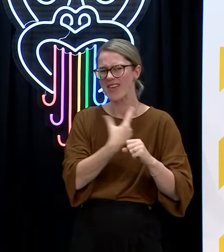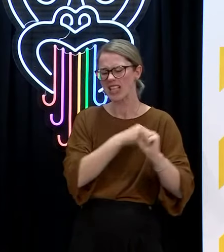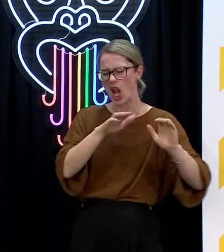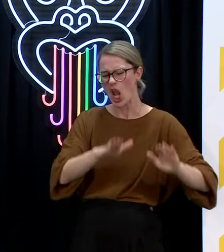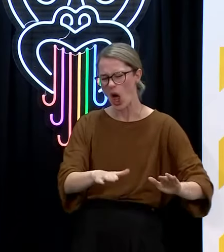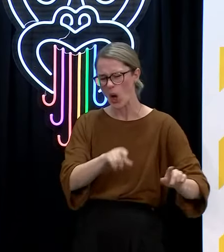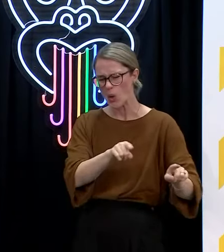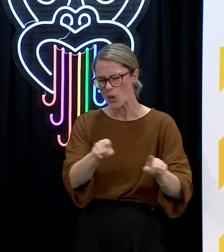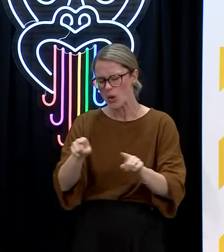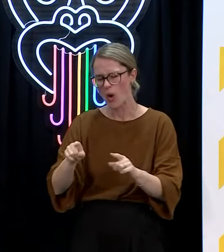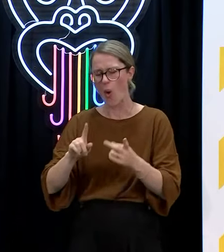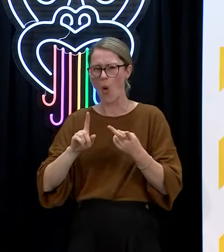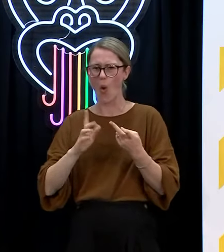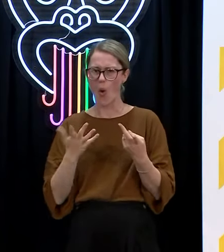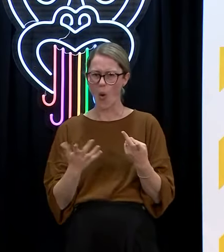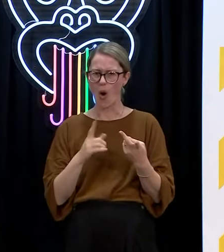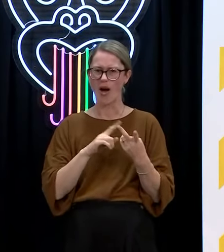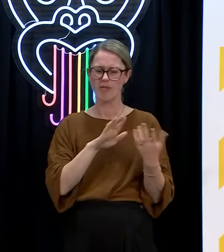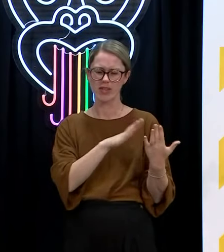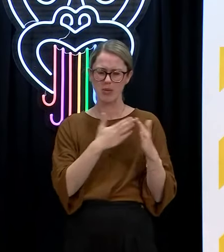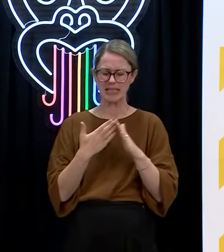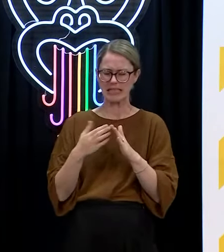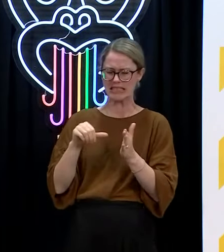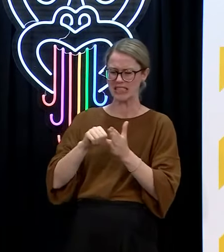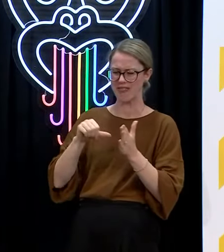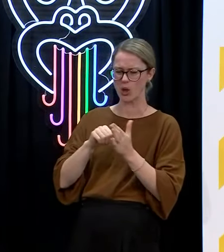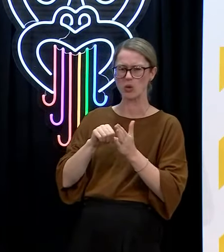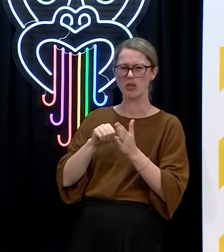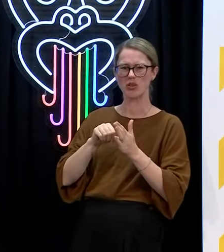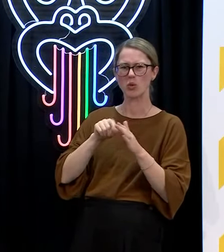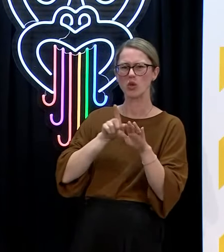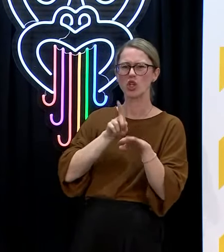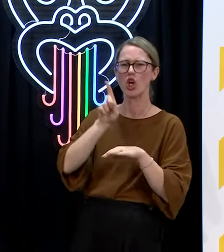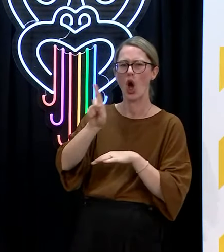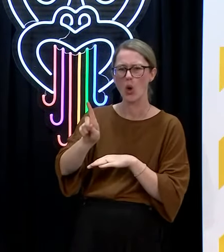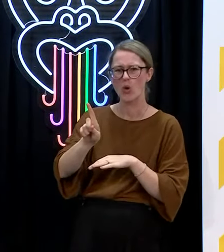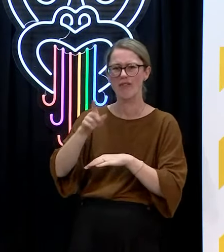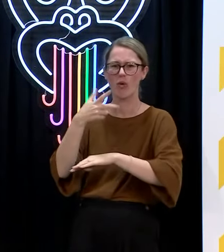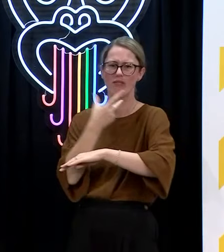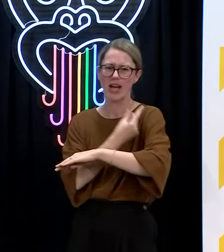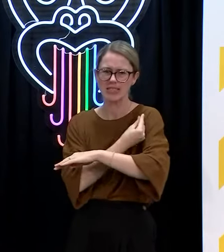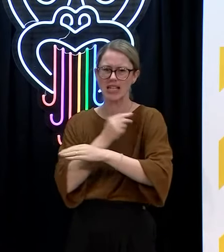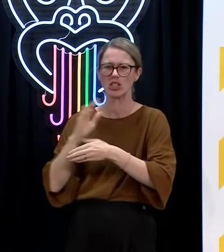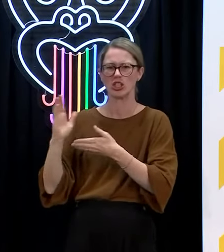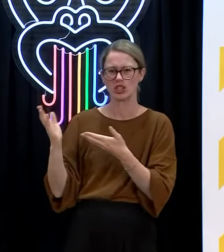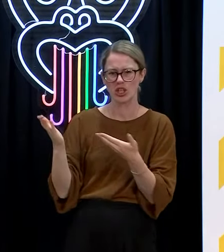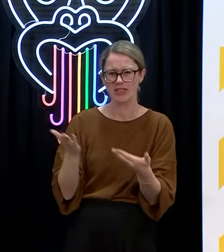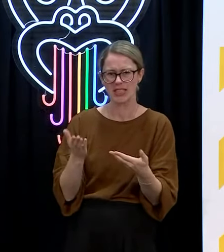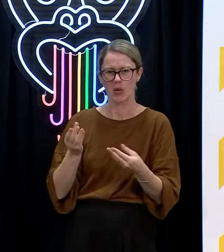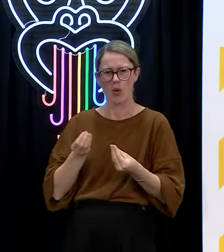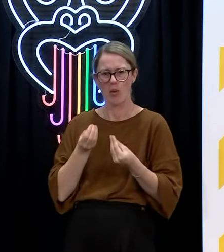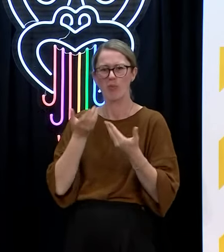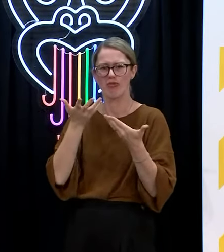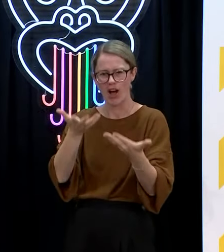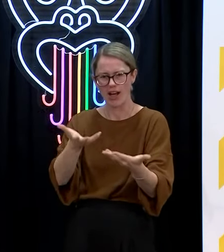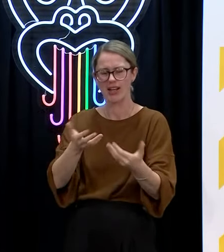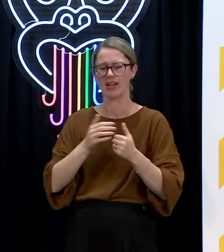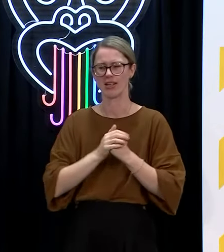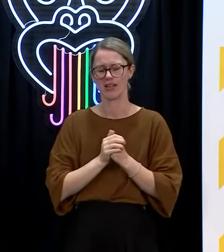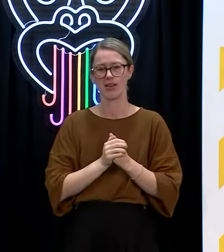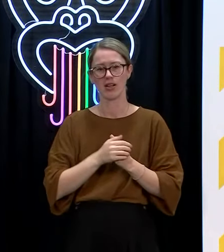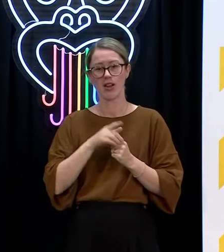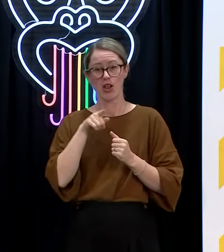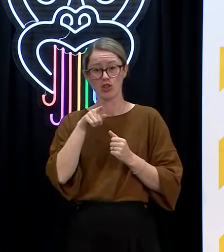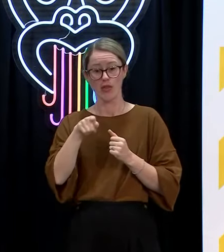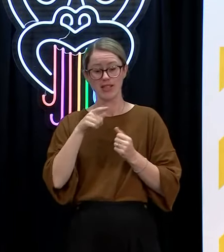low, or where we know communities might be finding it more difficult to access the existing vaccination services we're providing. We're looking